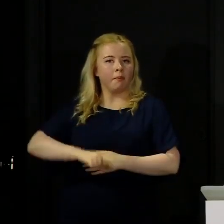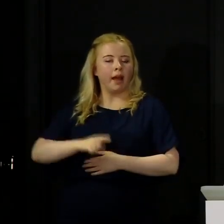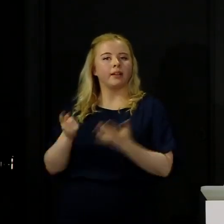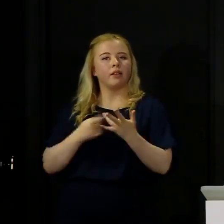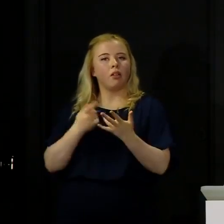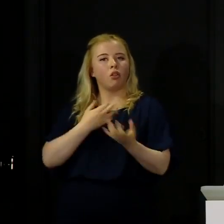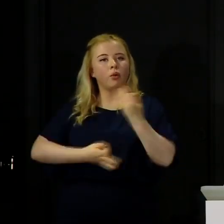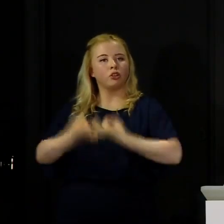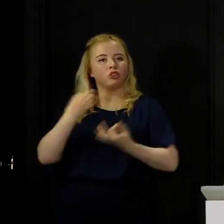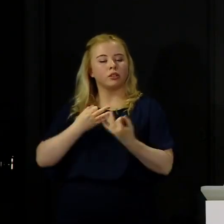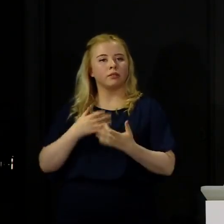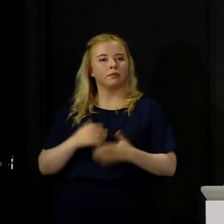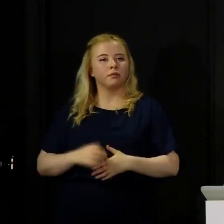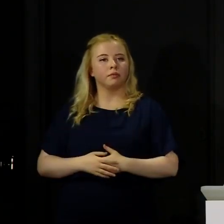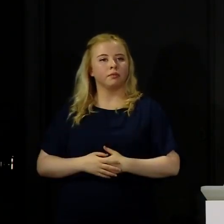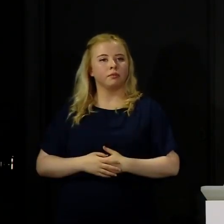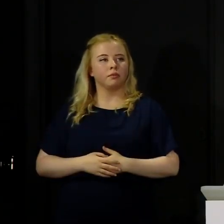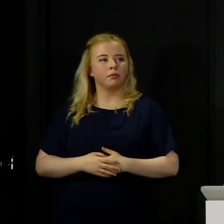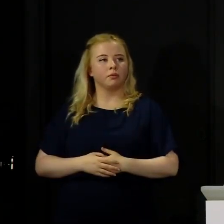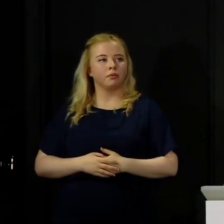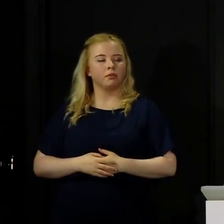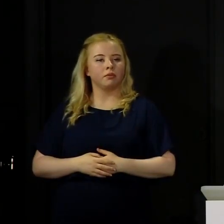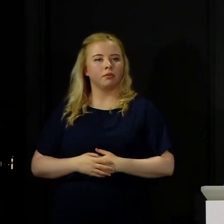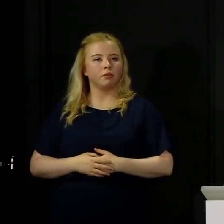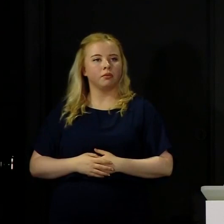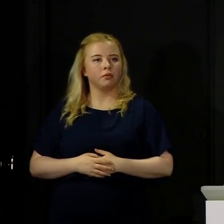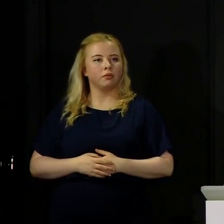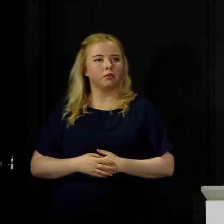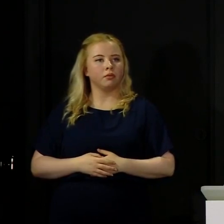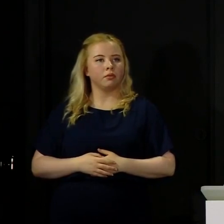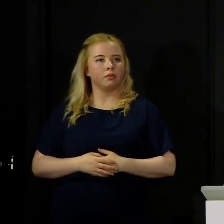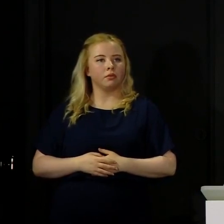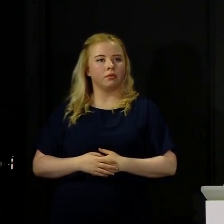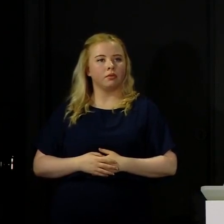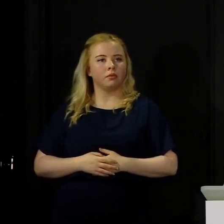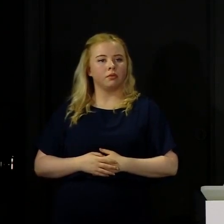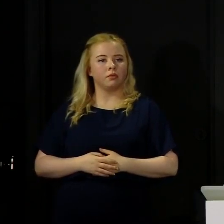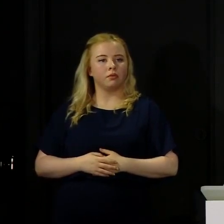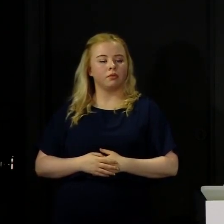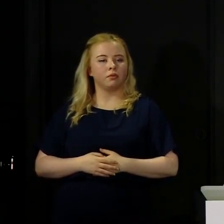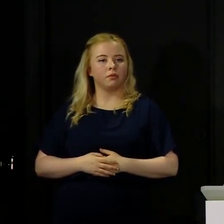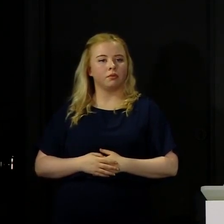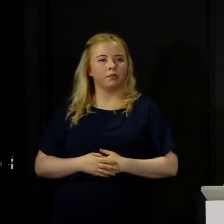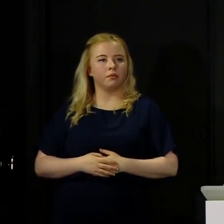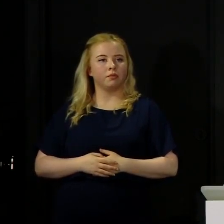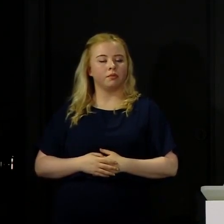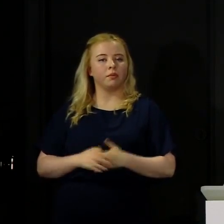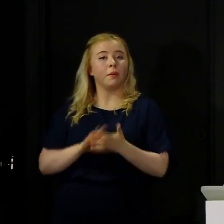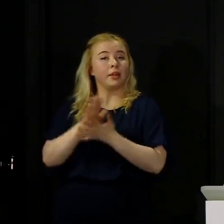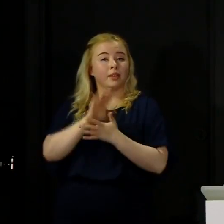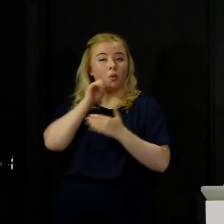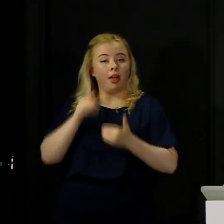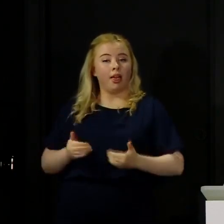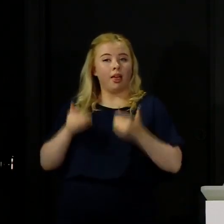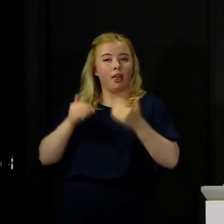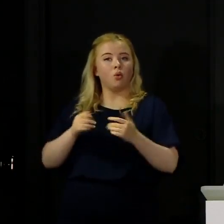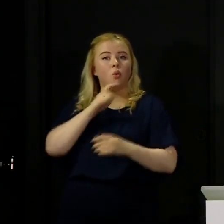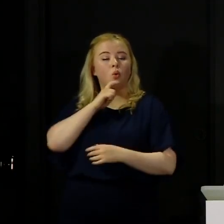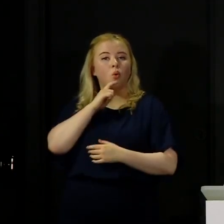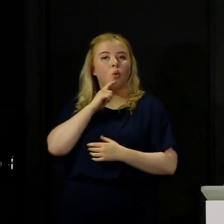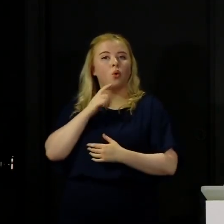back to broadcasters shortly, if that's okay. In that case, I will go